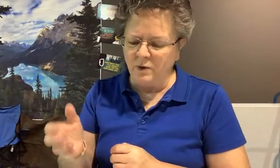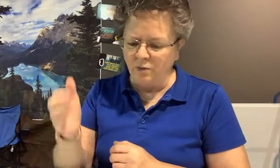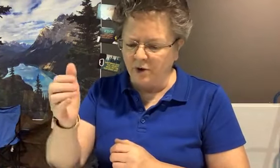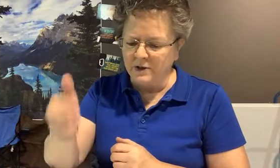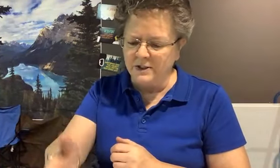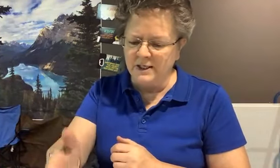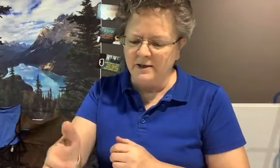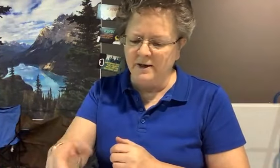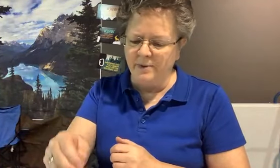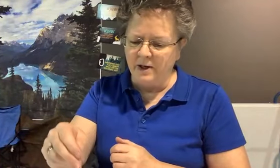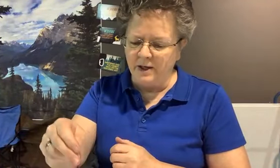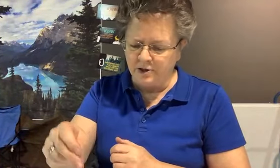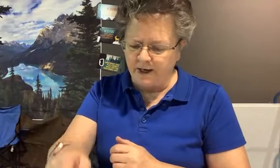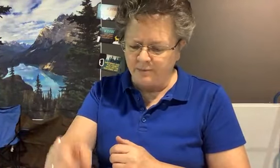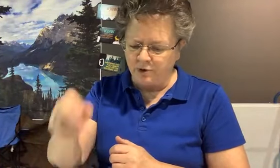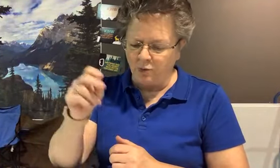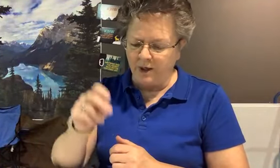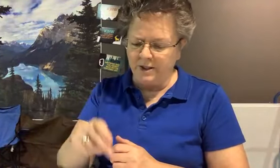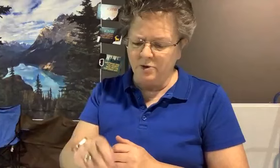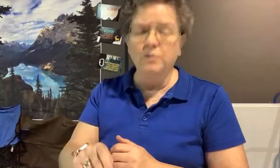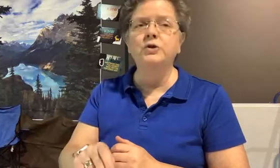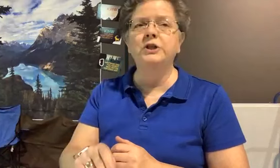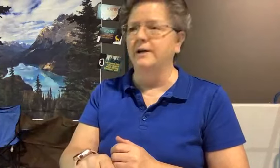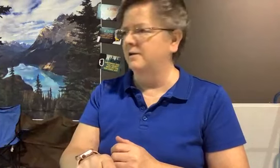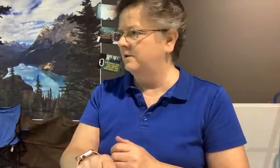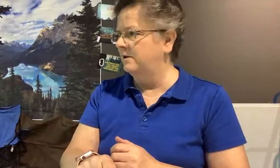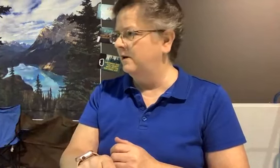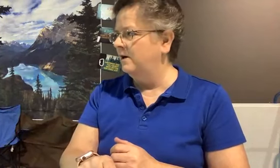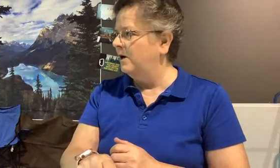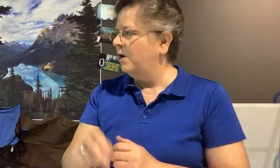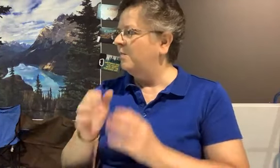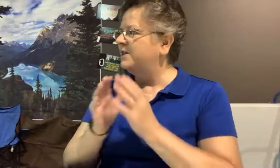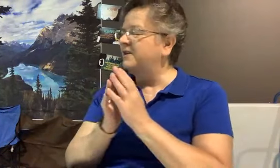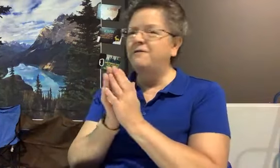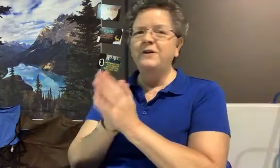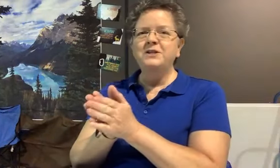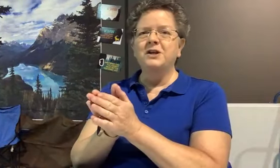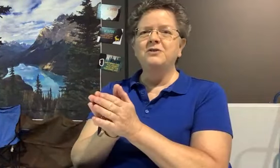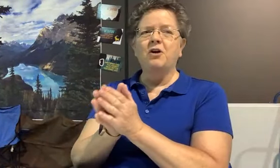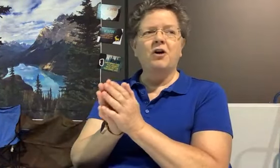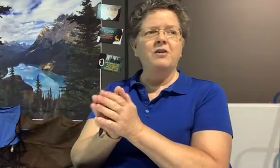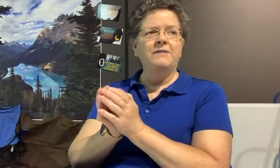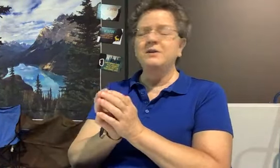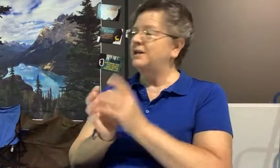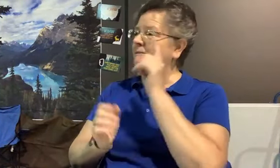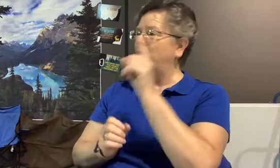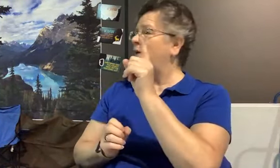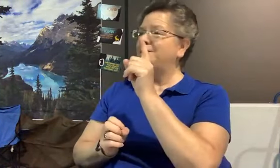we're going to see them in chapters 1 through 6. But the visions are all given to him in one